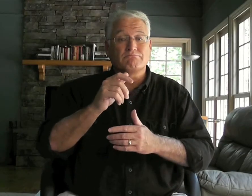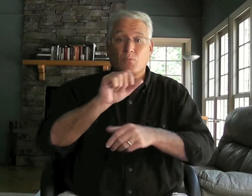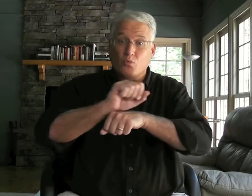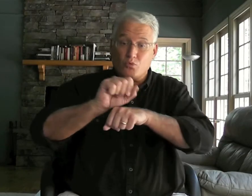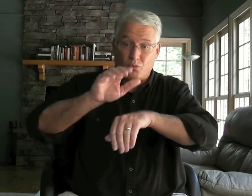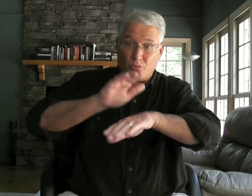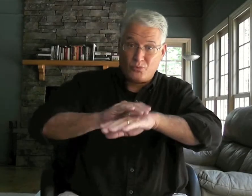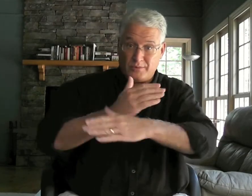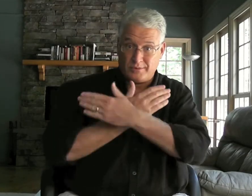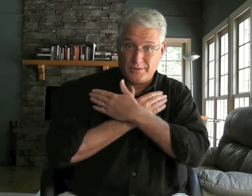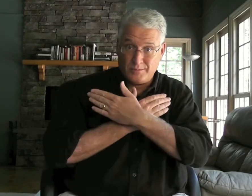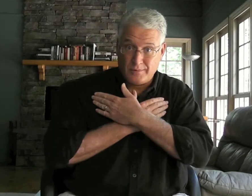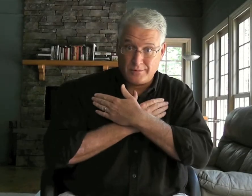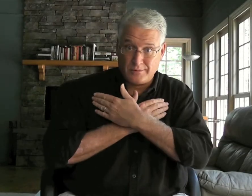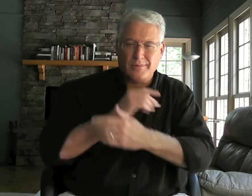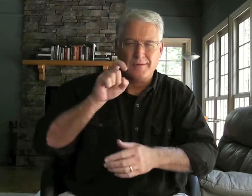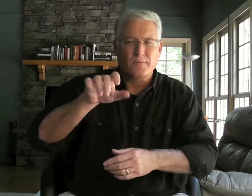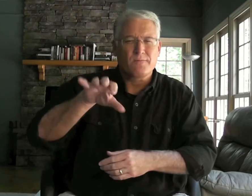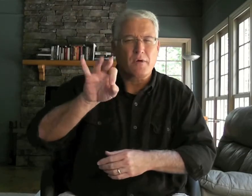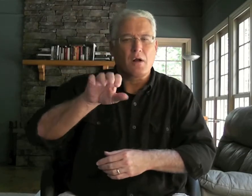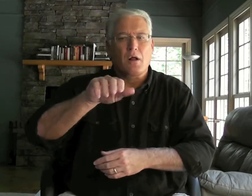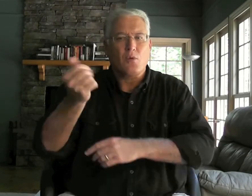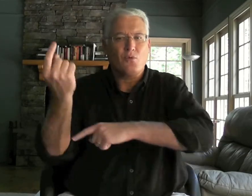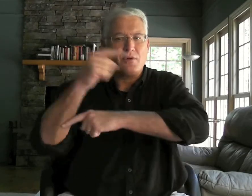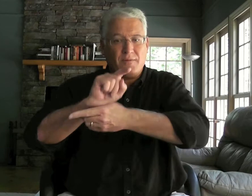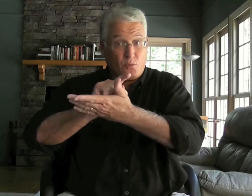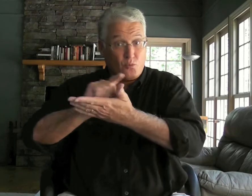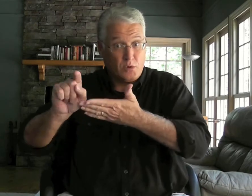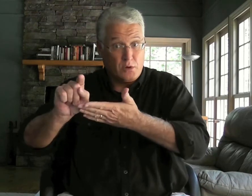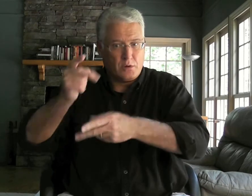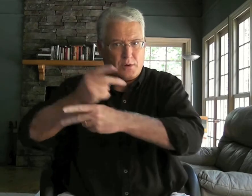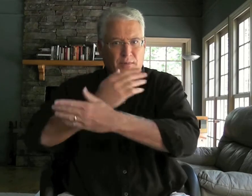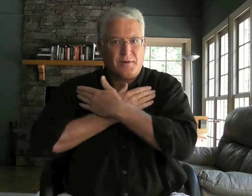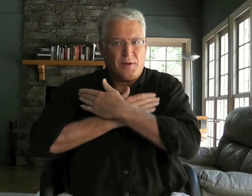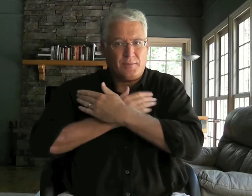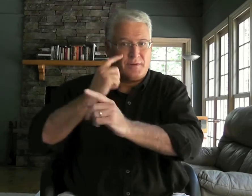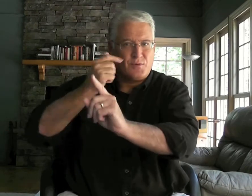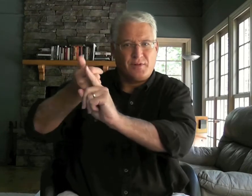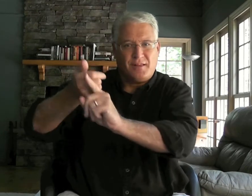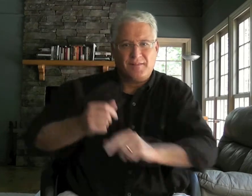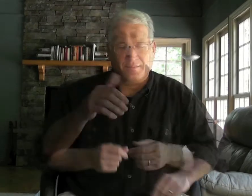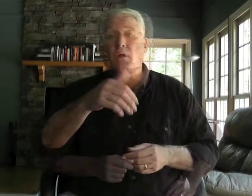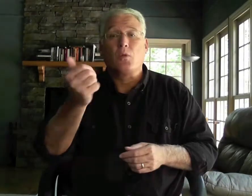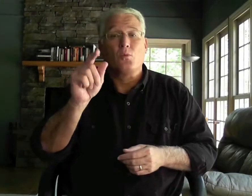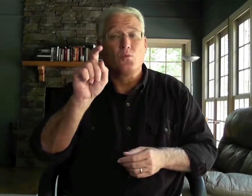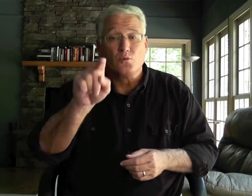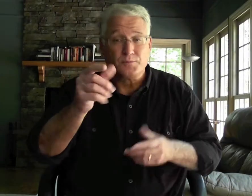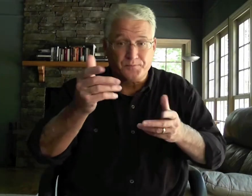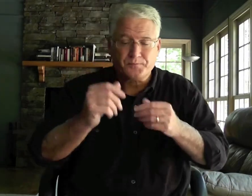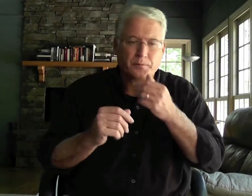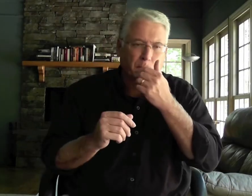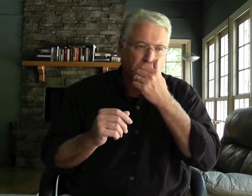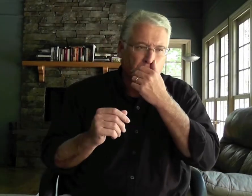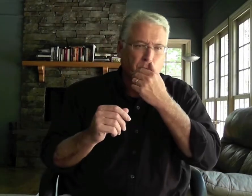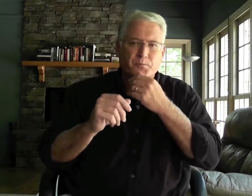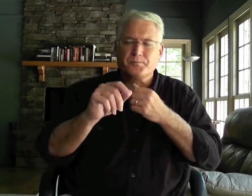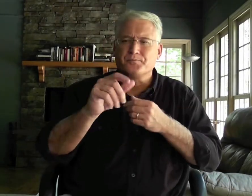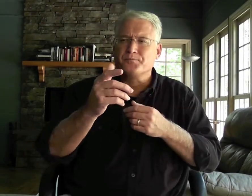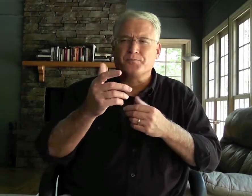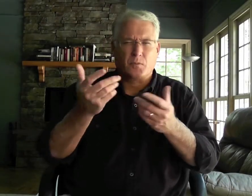Now, all the people who work on the Sabbath, they need to find another day to rest. I want